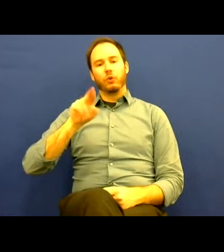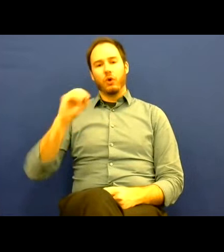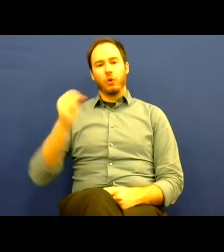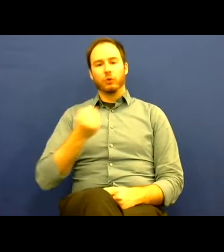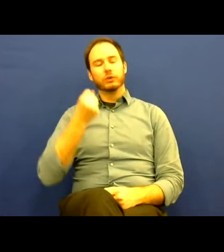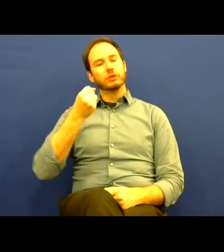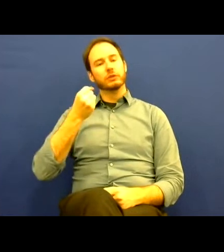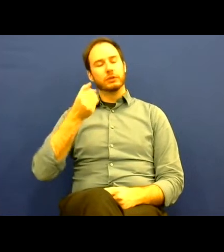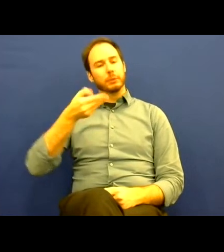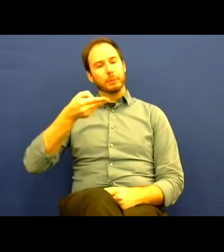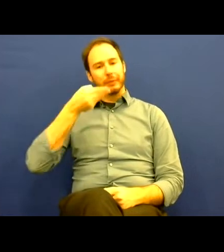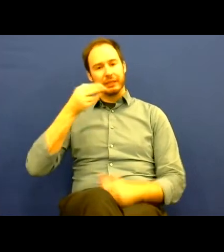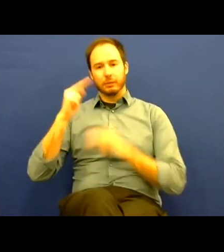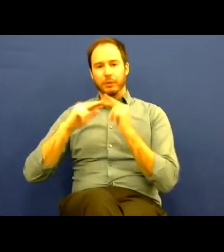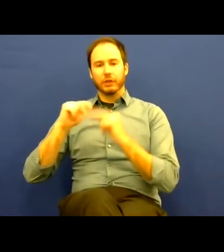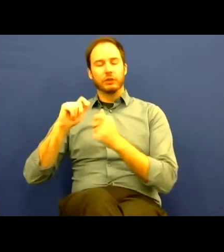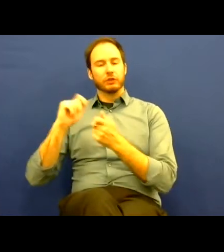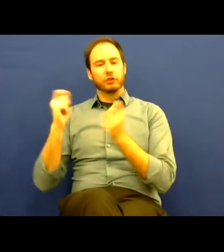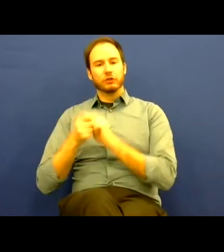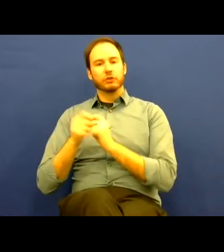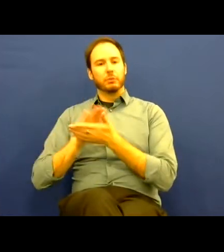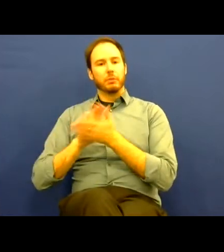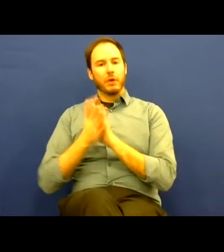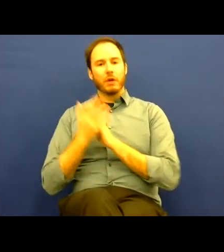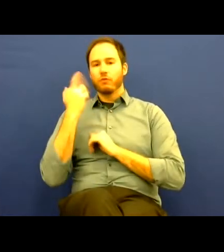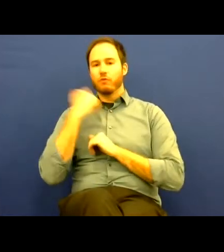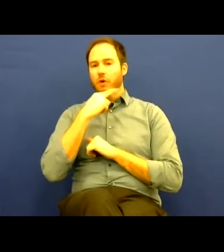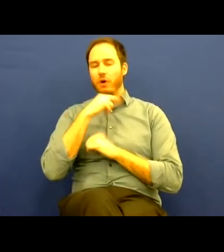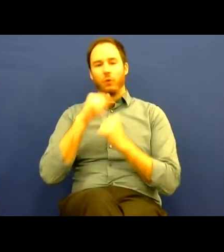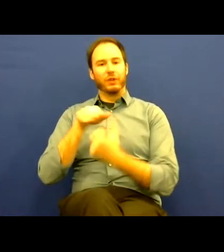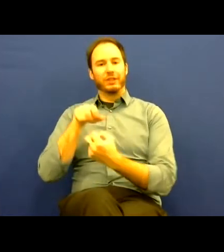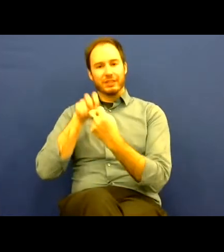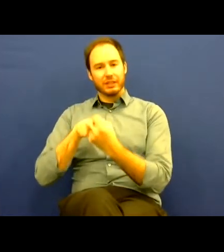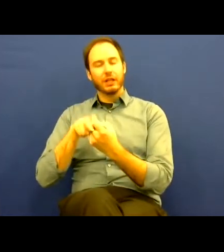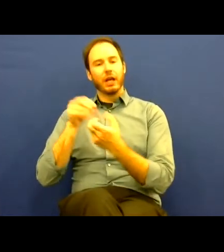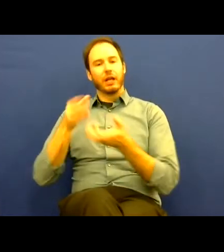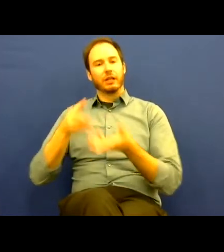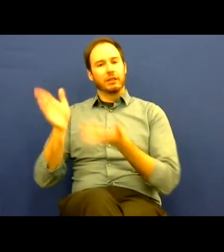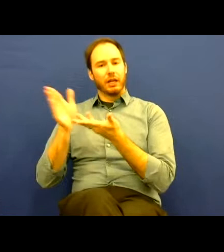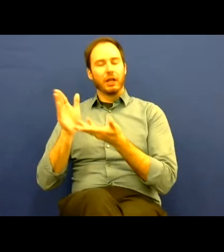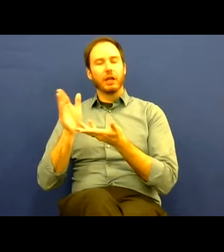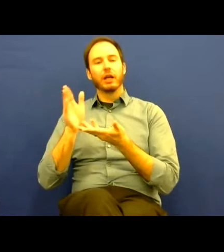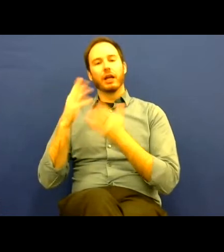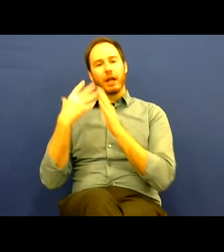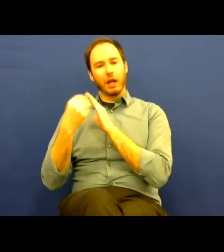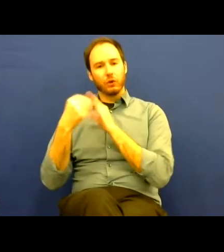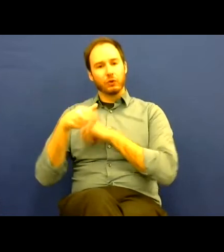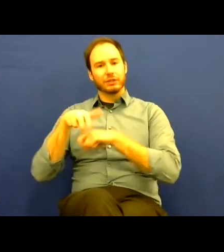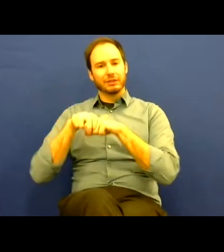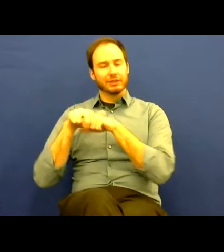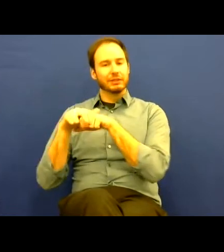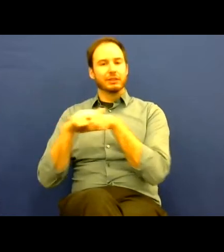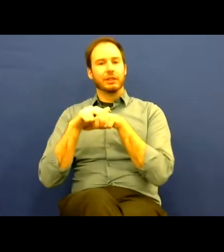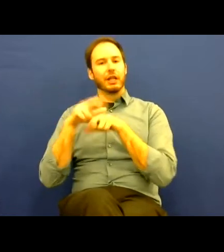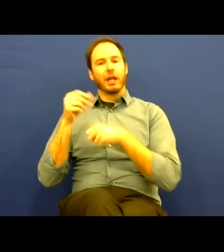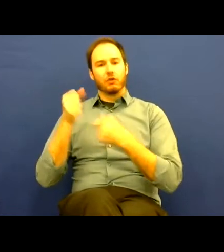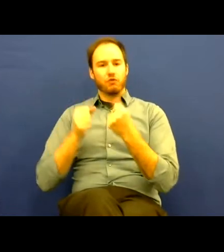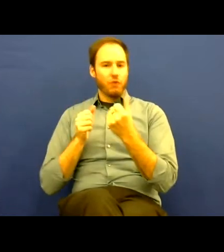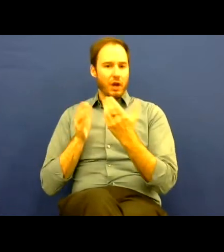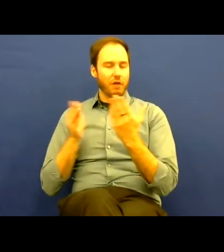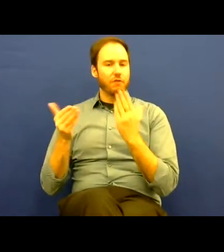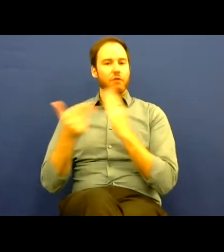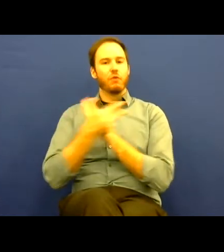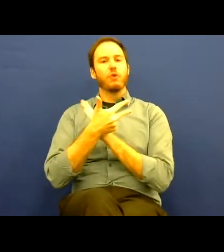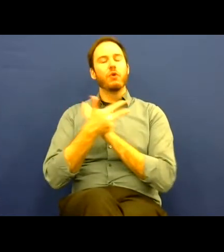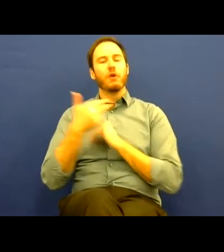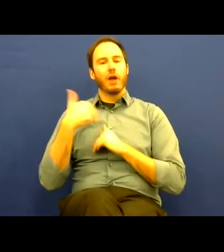Pizzeria building to operate a restaurant with sit-down and takeout meal service, outdoor seating, and a drive-through with